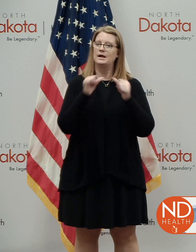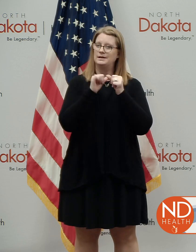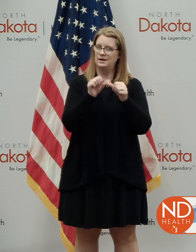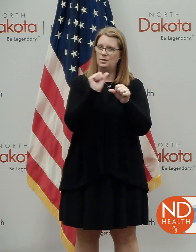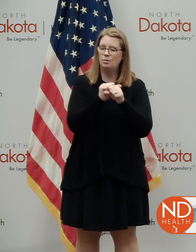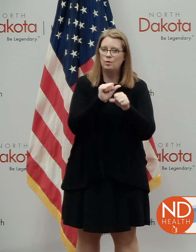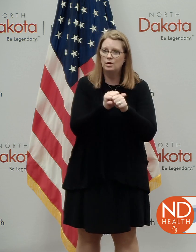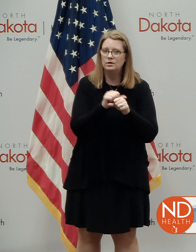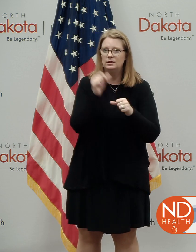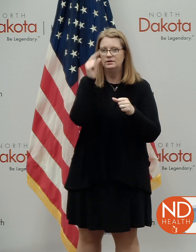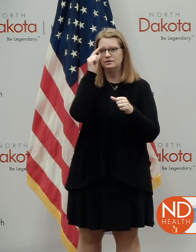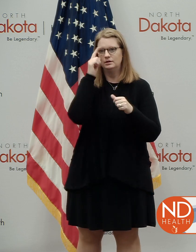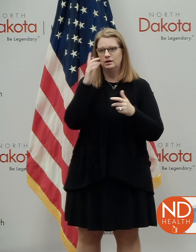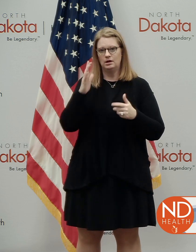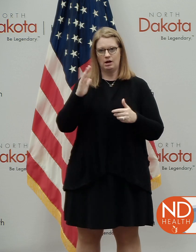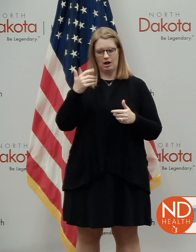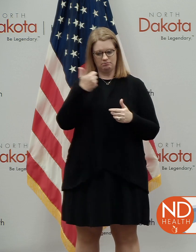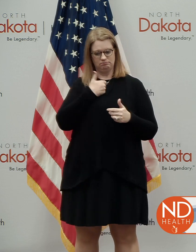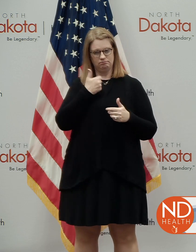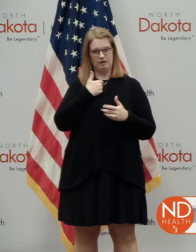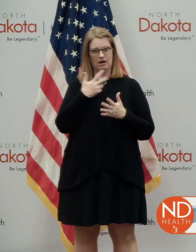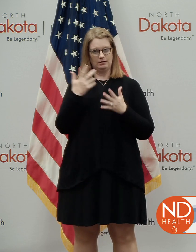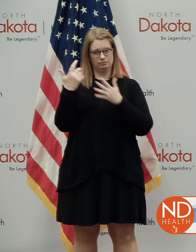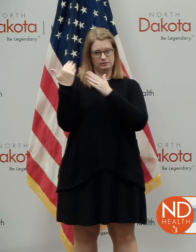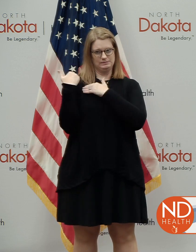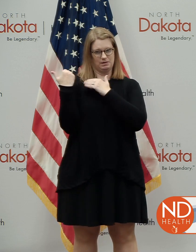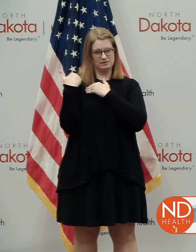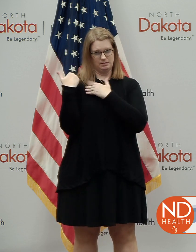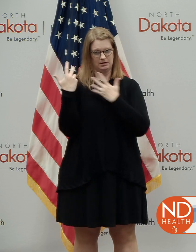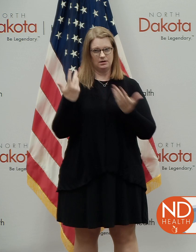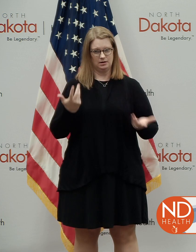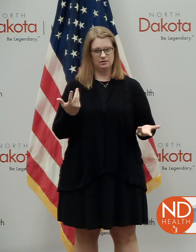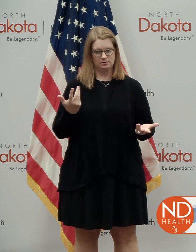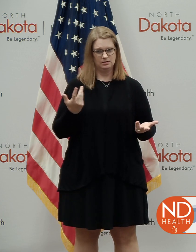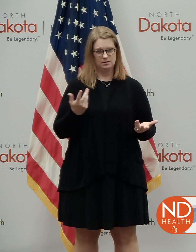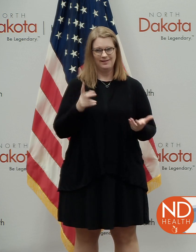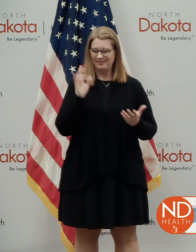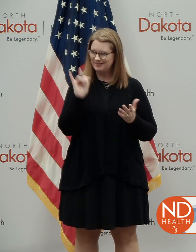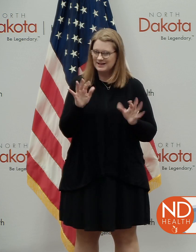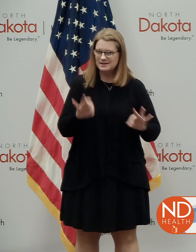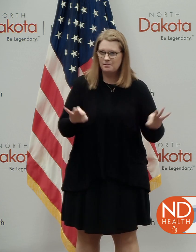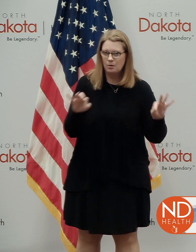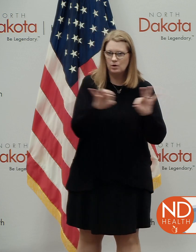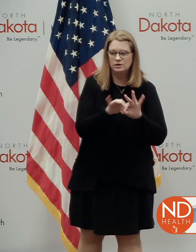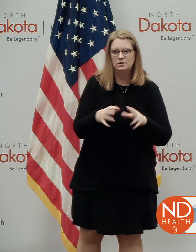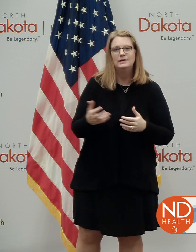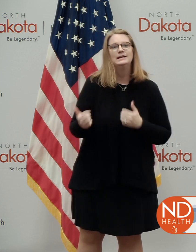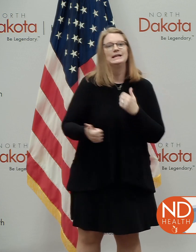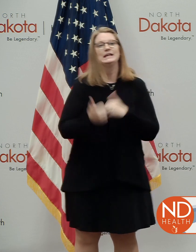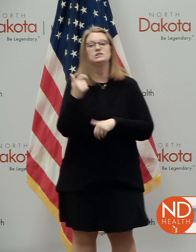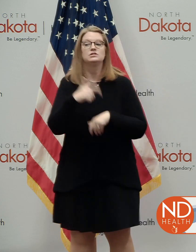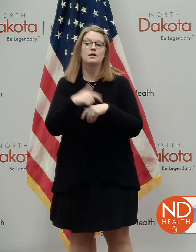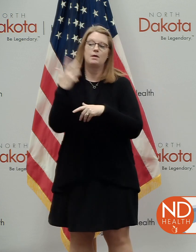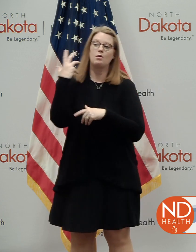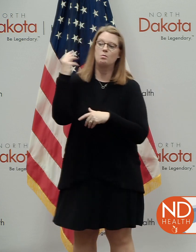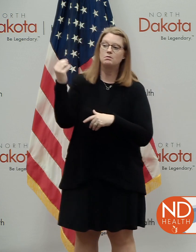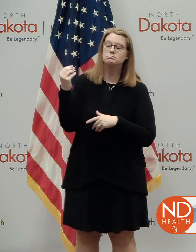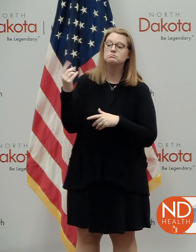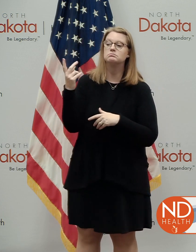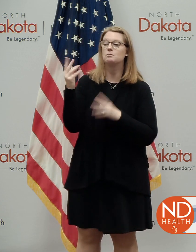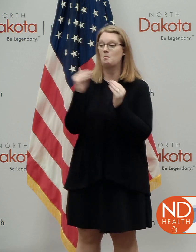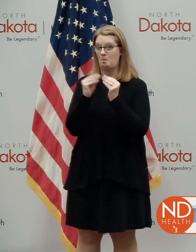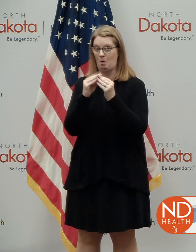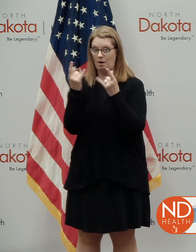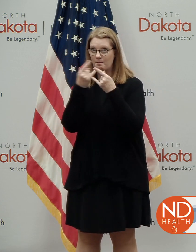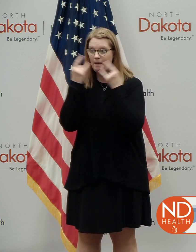our personal responsibility and our accountabilities. Each time I go out, I see more masks.